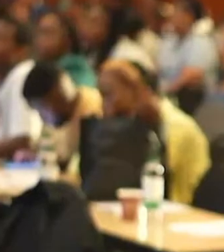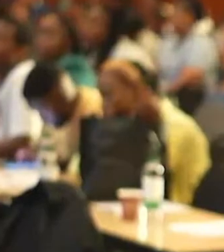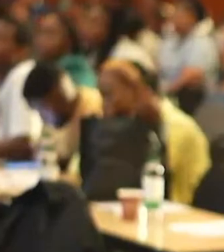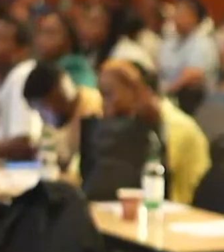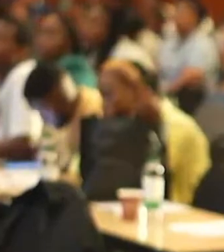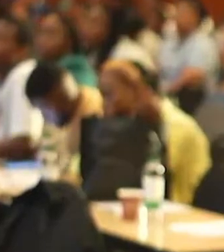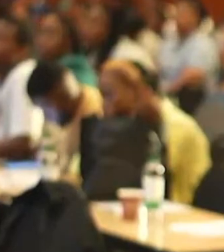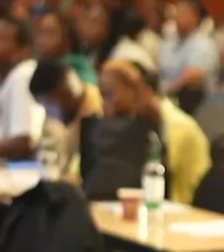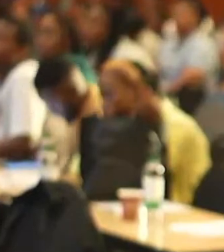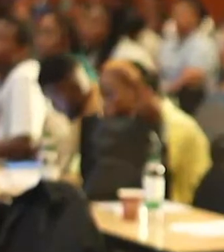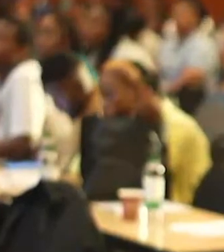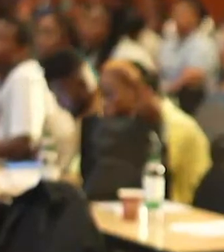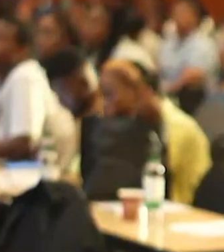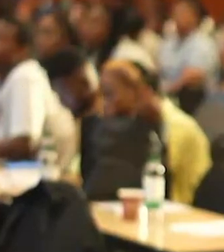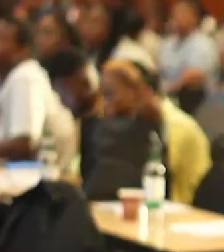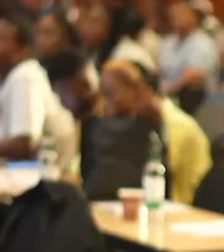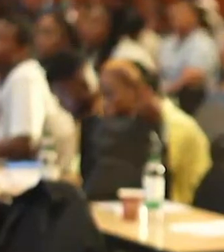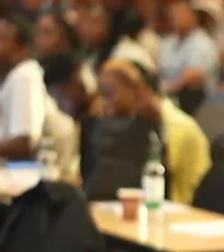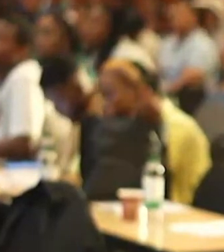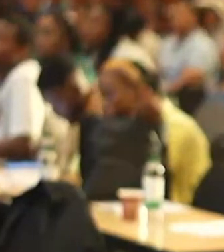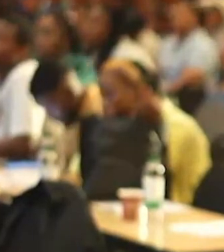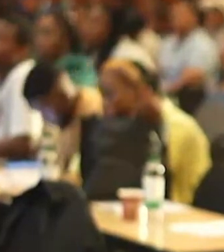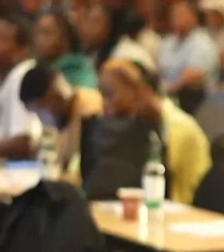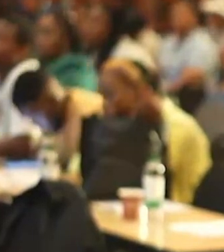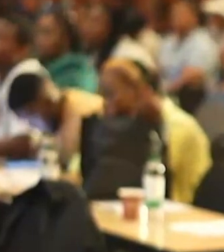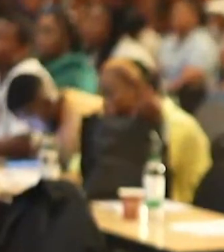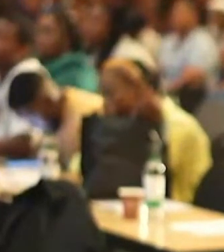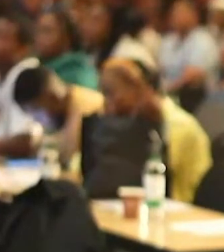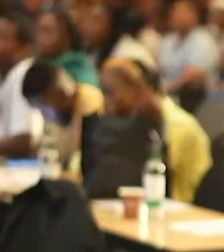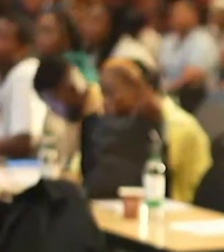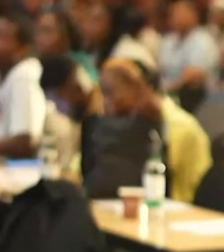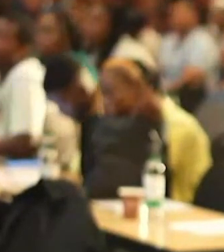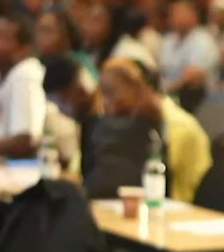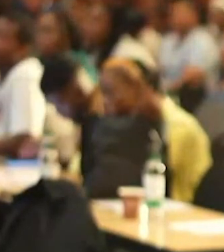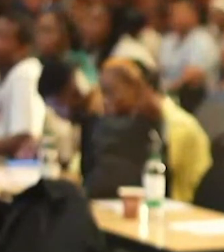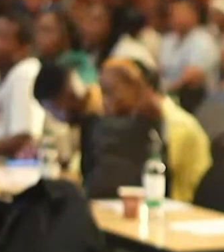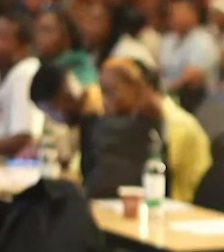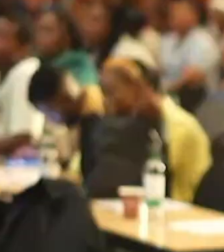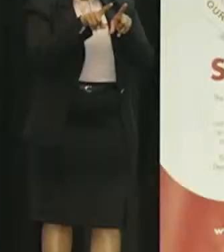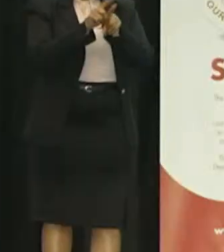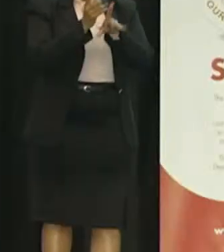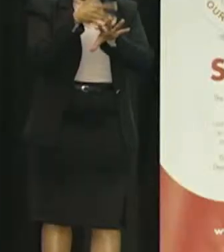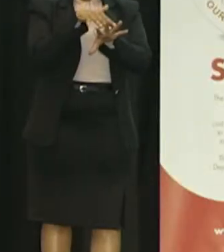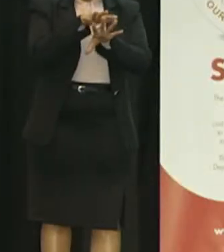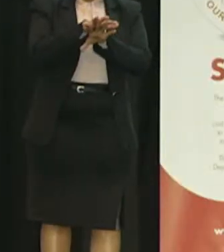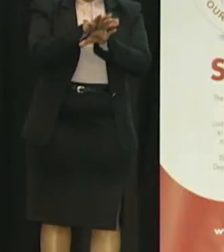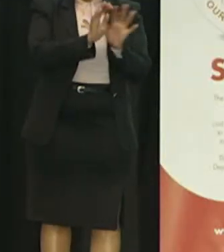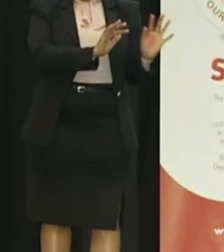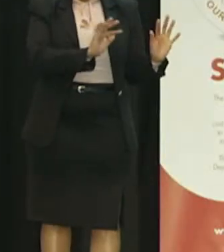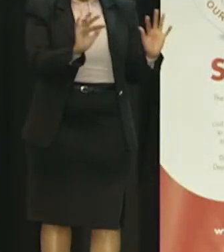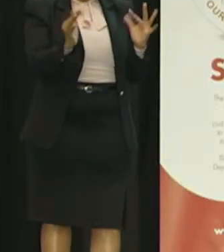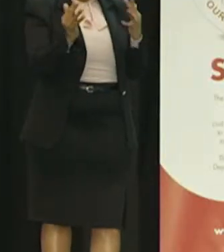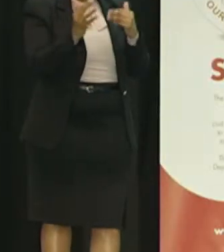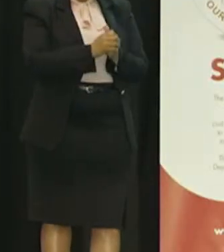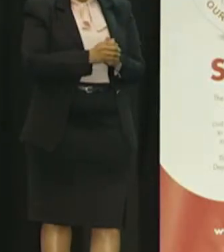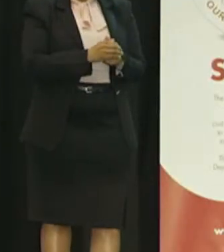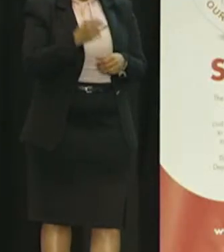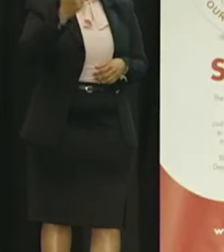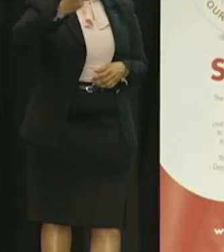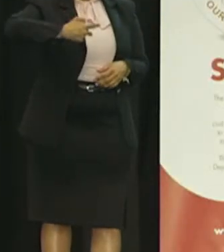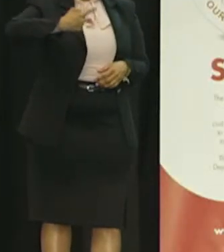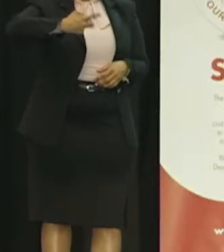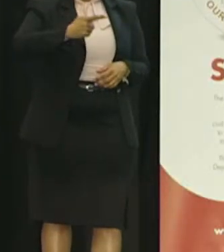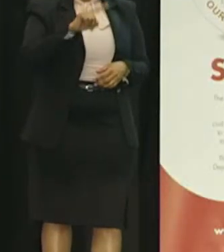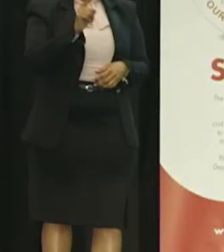as well, insofar as how that policy in design and implementation therefore happens. Second one is very much about